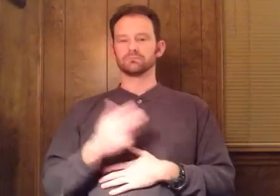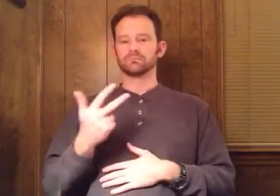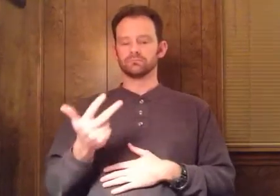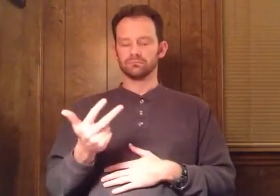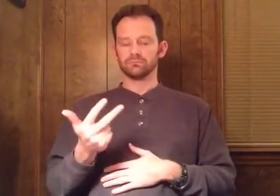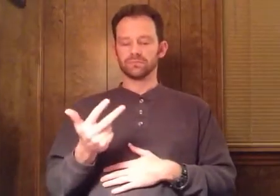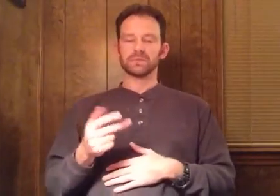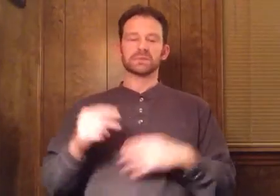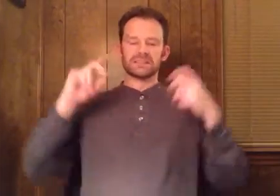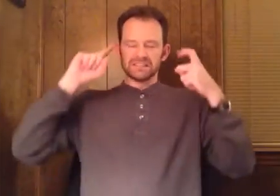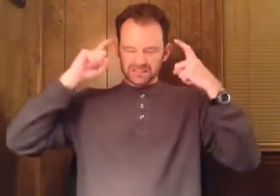3,